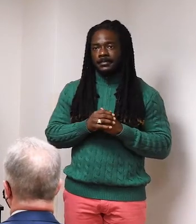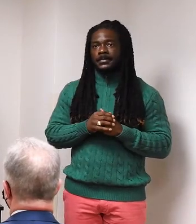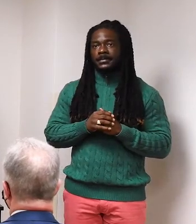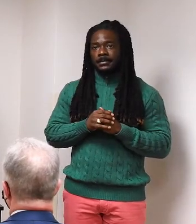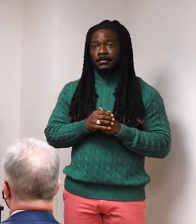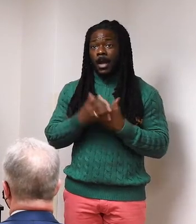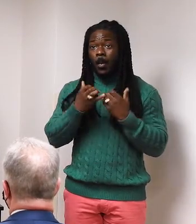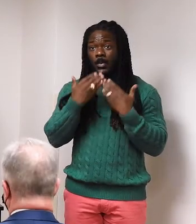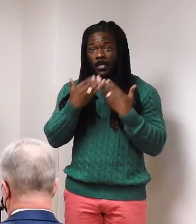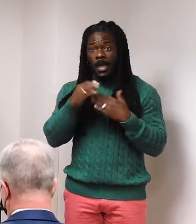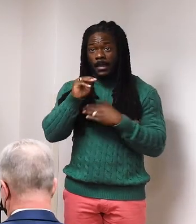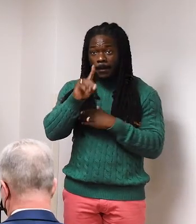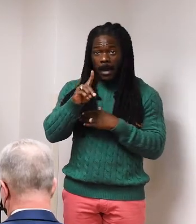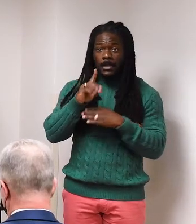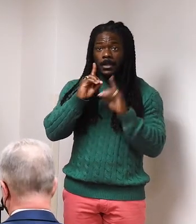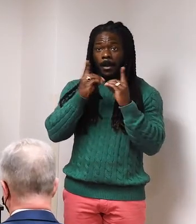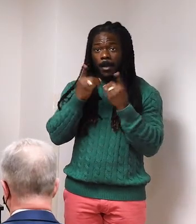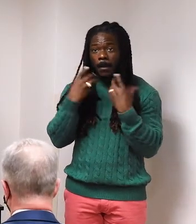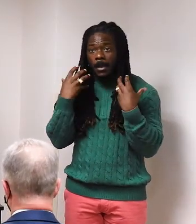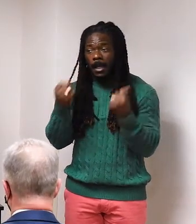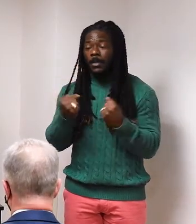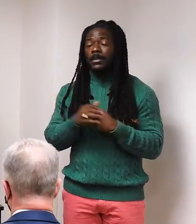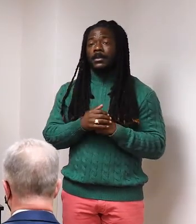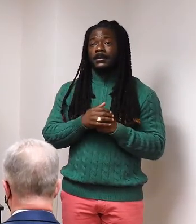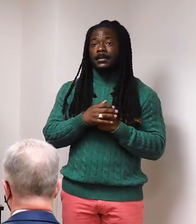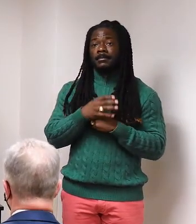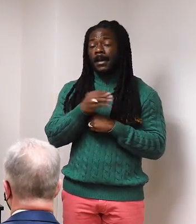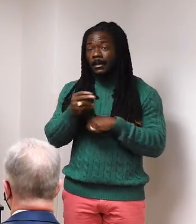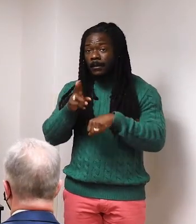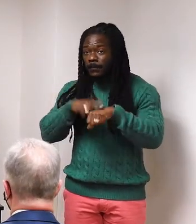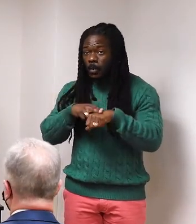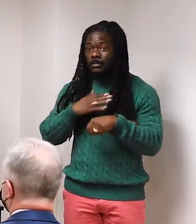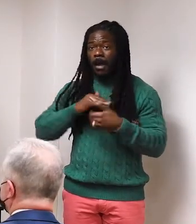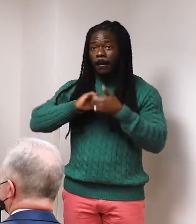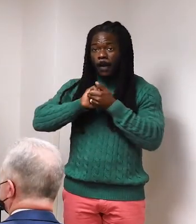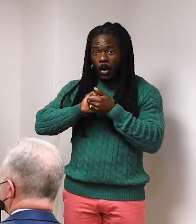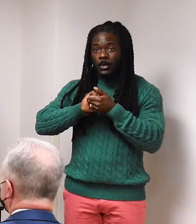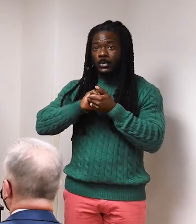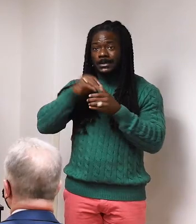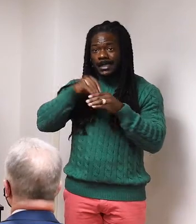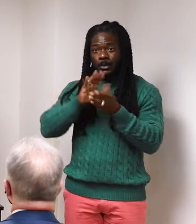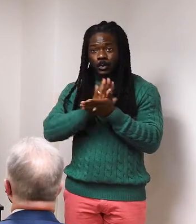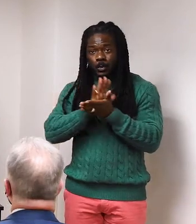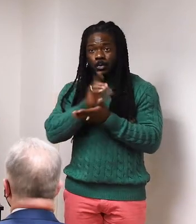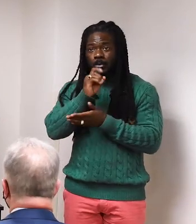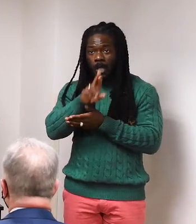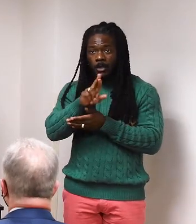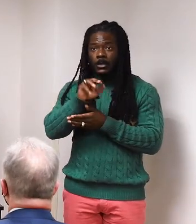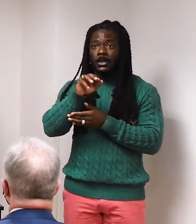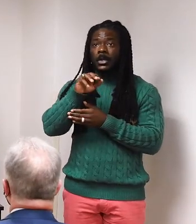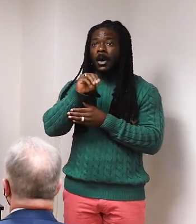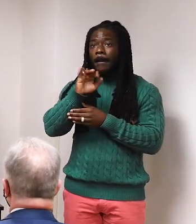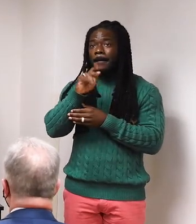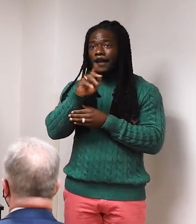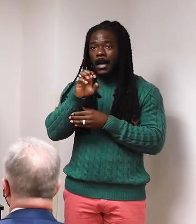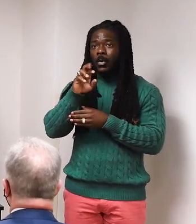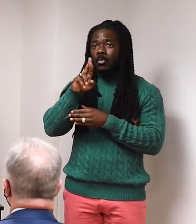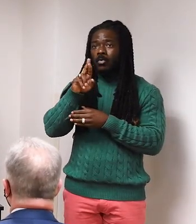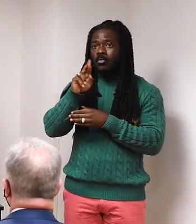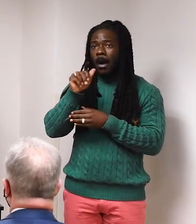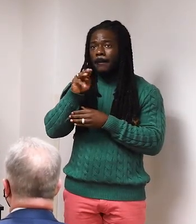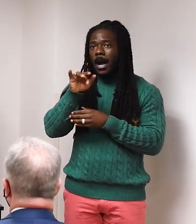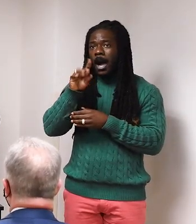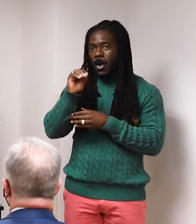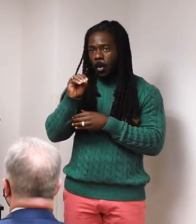I want to thank the Maryland Department of Health and, of course, my partner in schools, Dr. Michael Martirano,